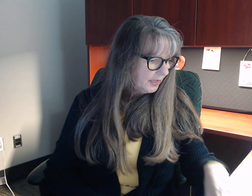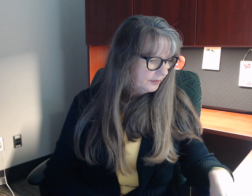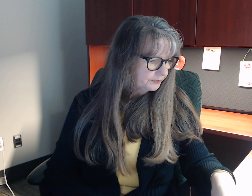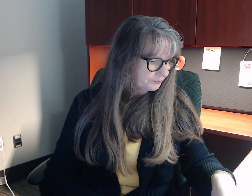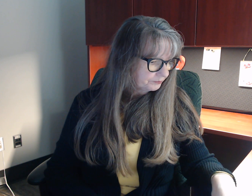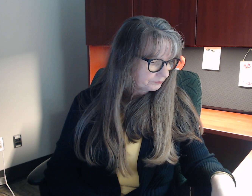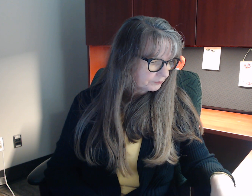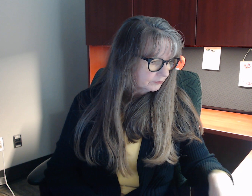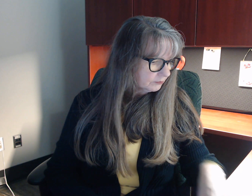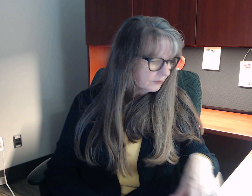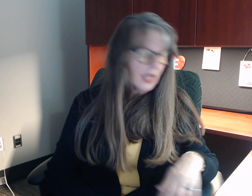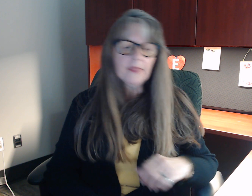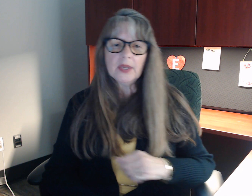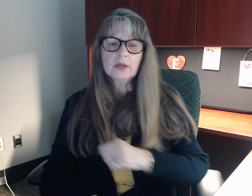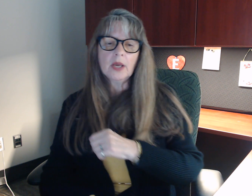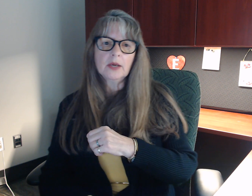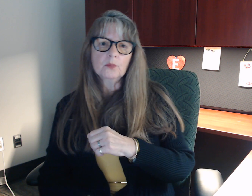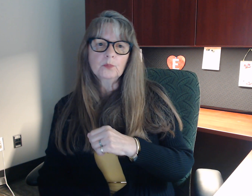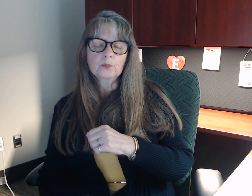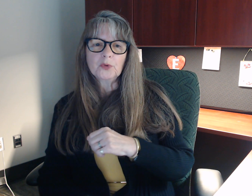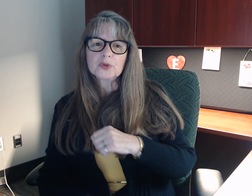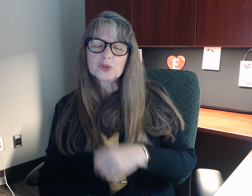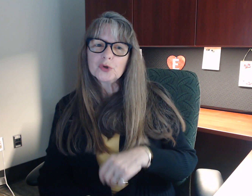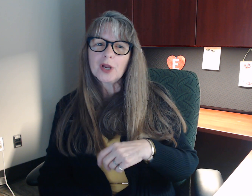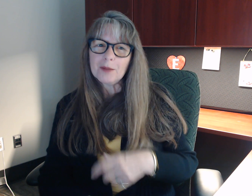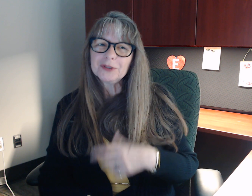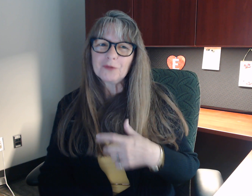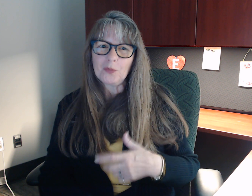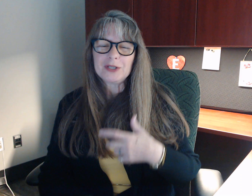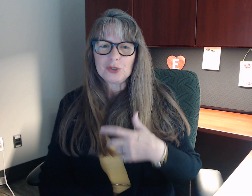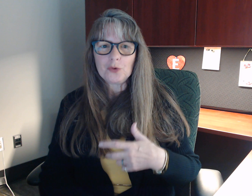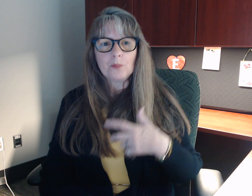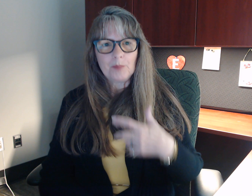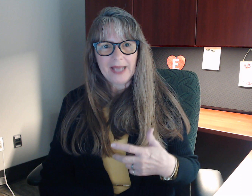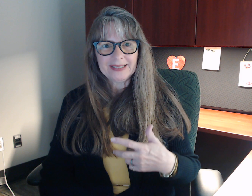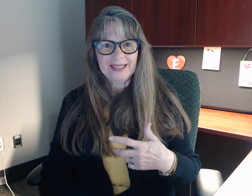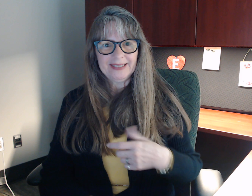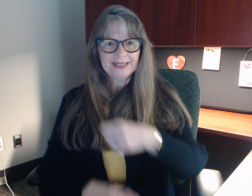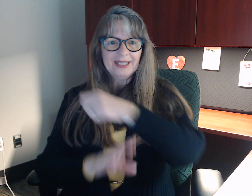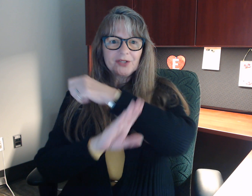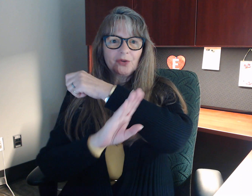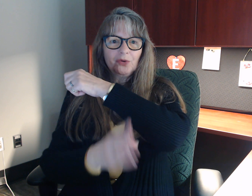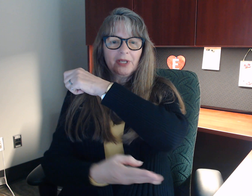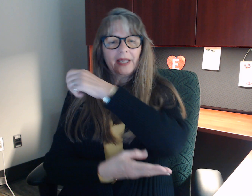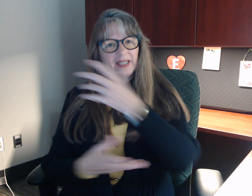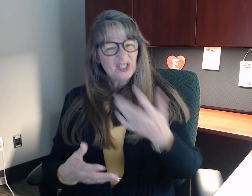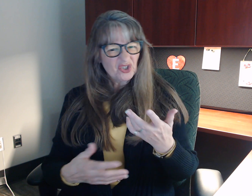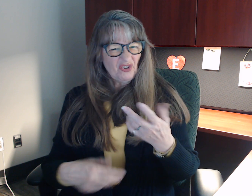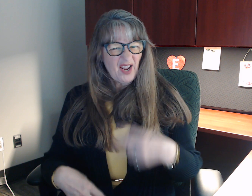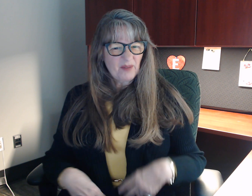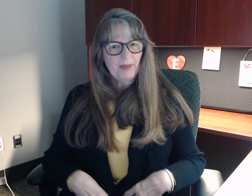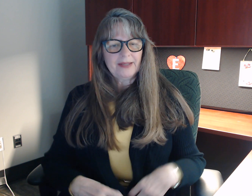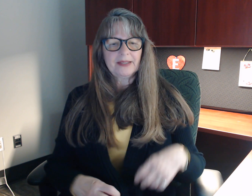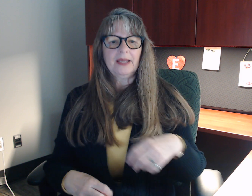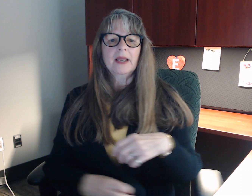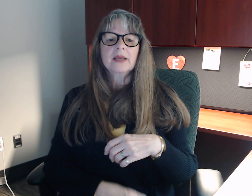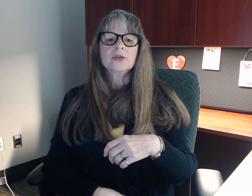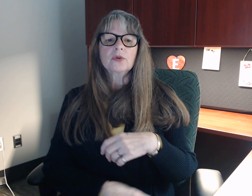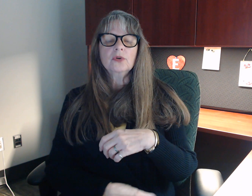and then there's a couple different ways to do basket. So you could, like Easter egg basket. So you could